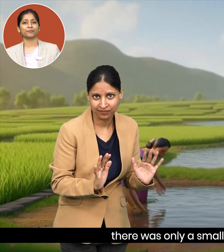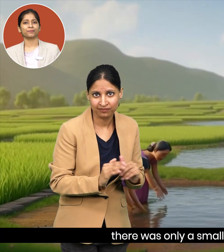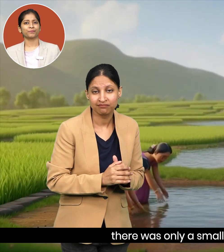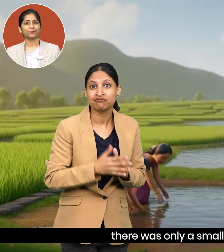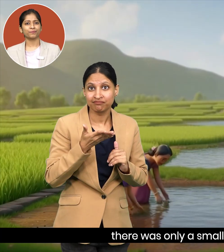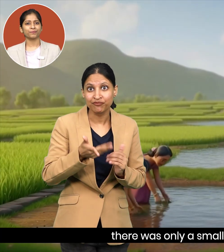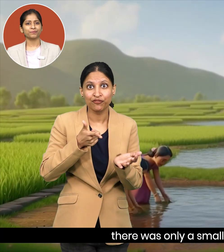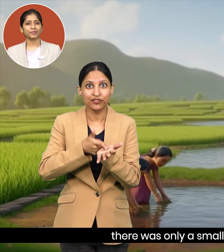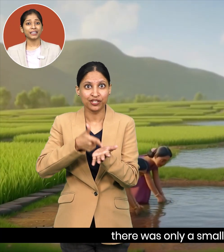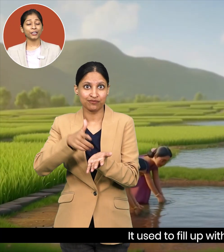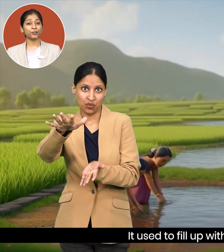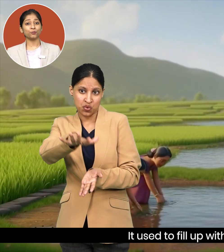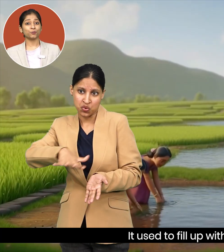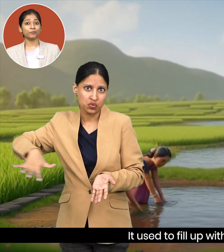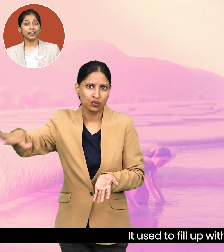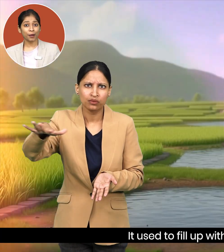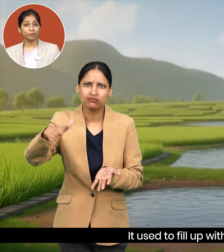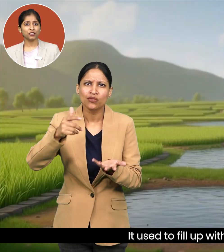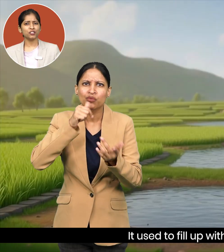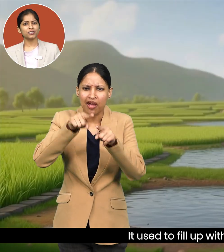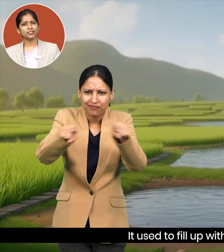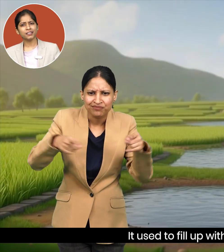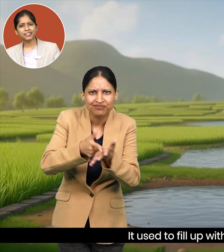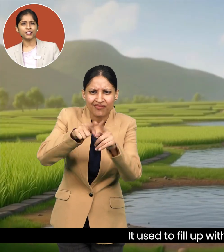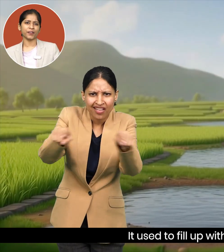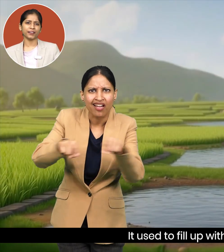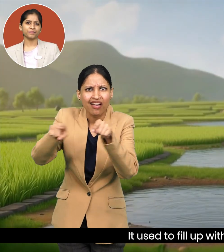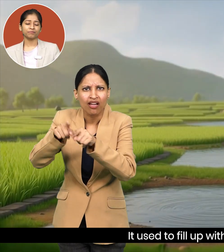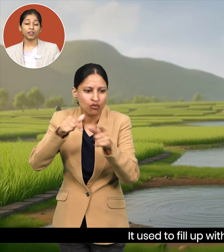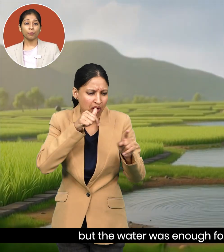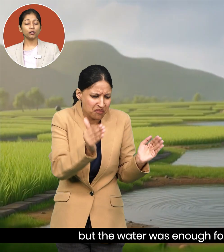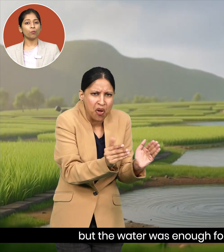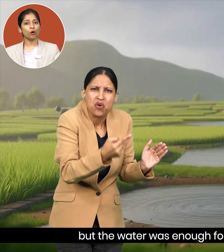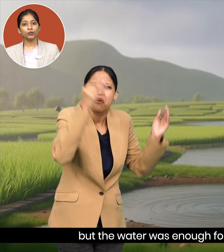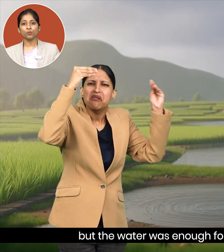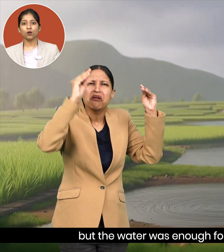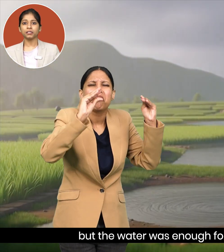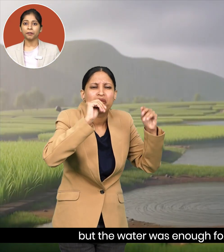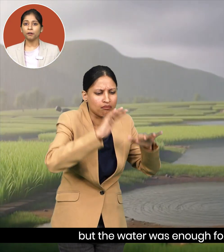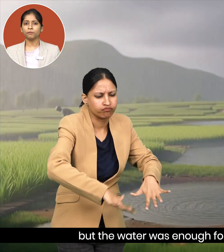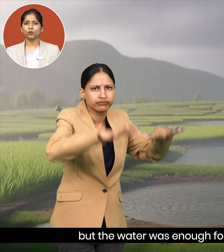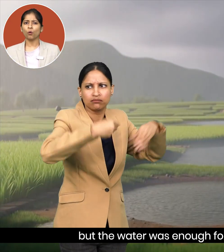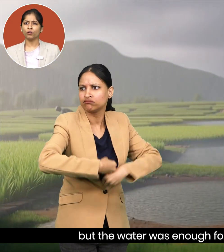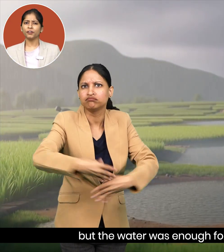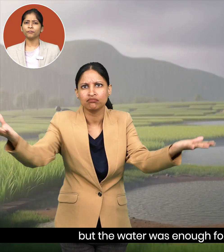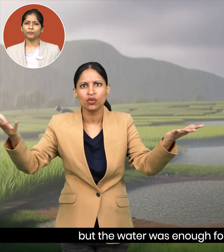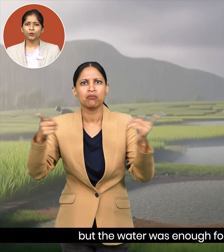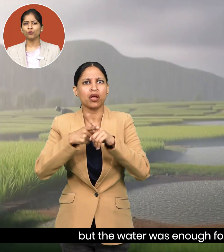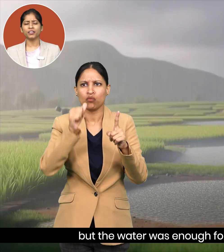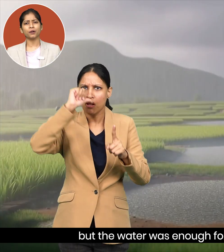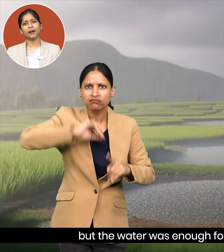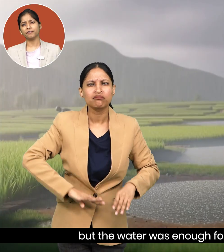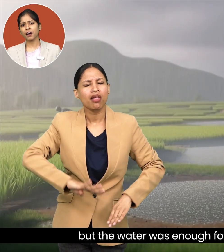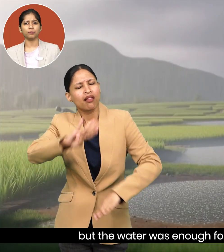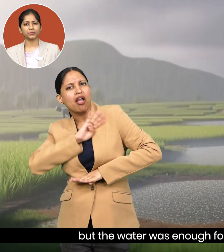place. It used to fill up with just a little rain, but the water was enough for only a